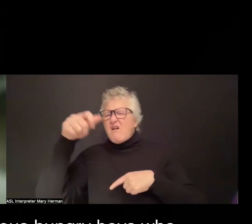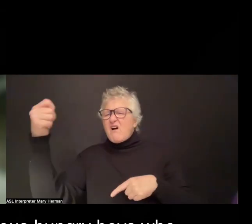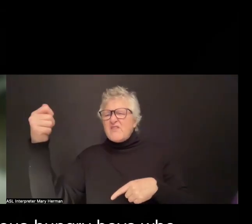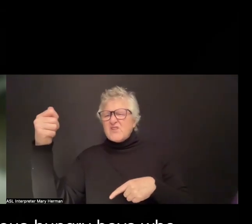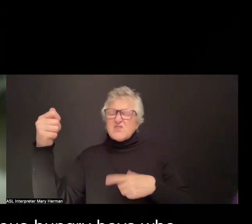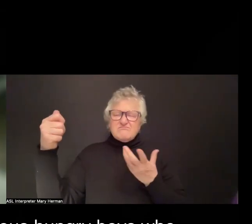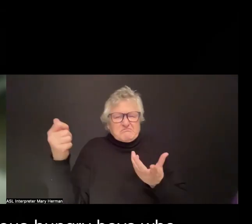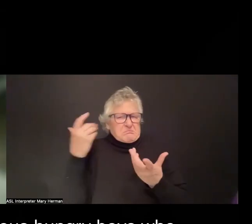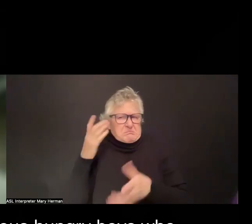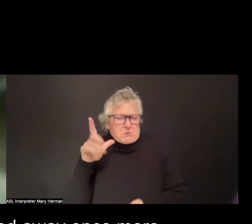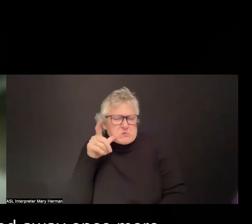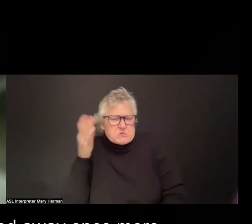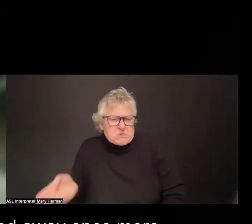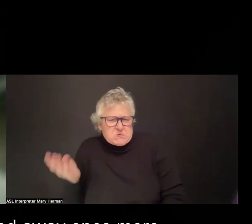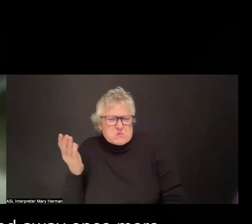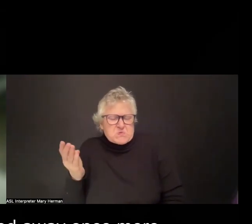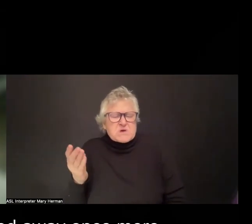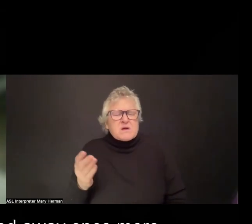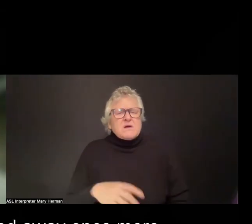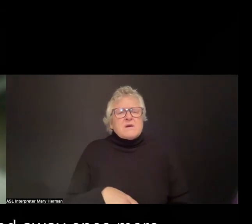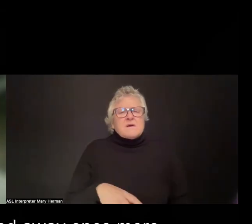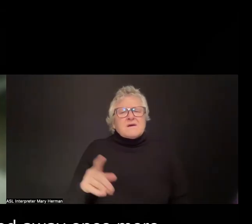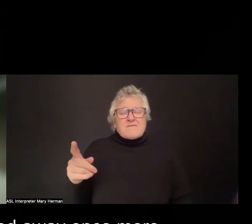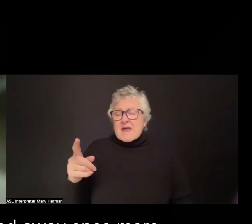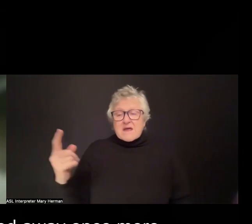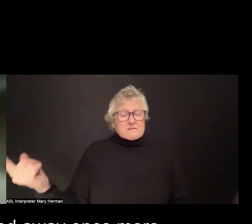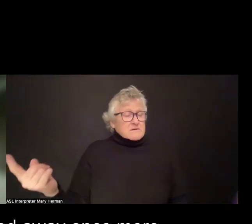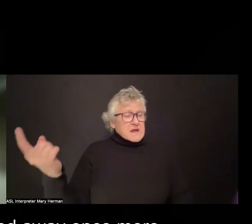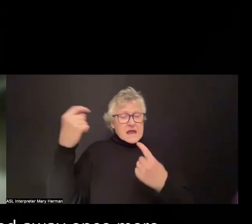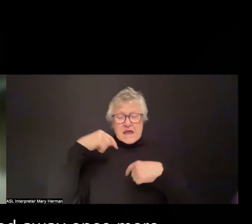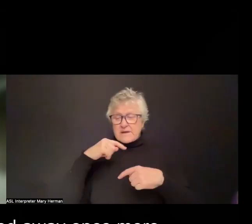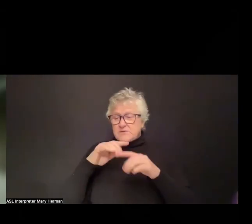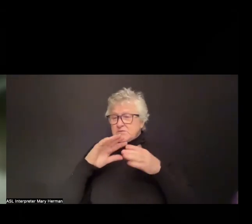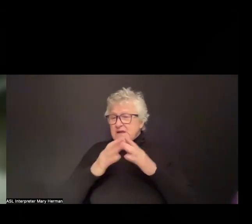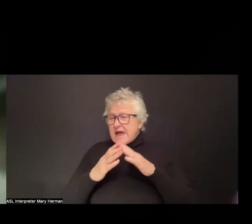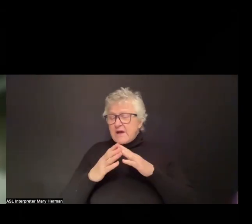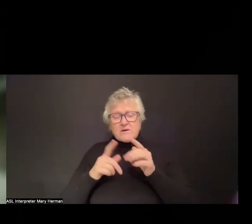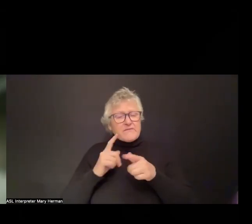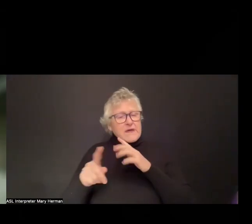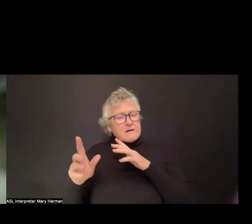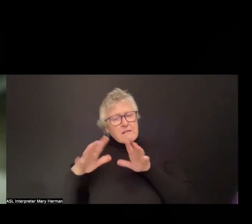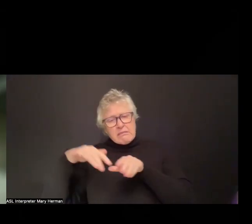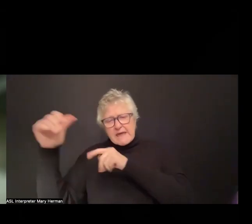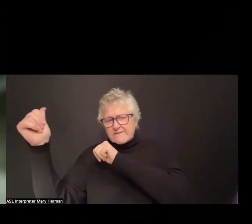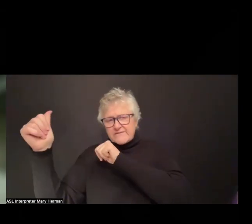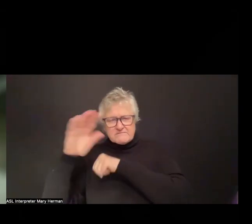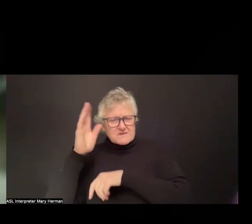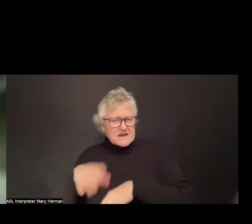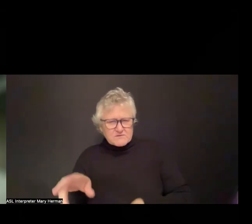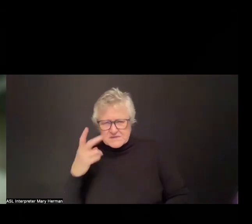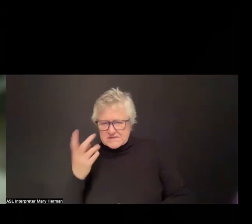who rolled off the ships and rolled through town and then rolled away once more, never to be seen again.